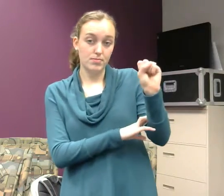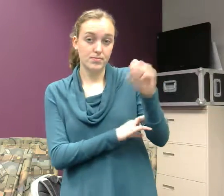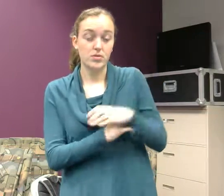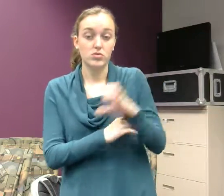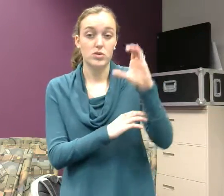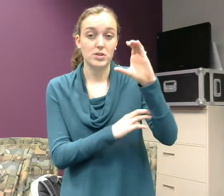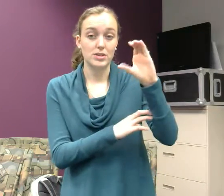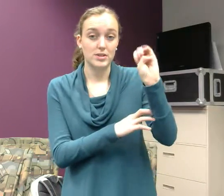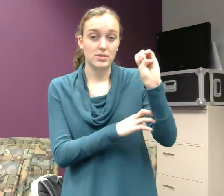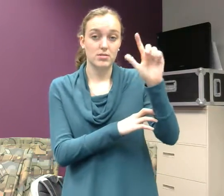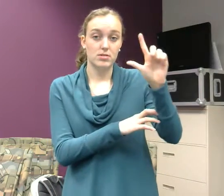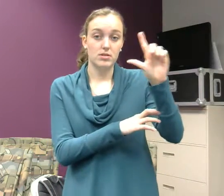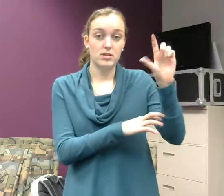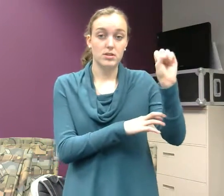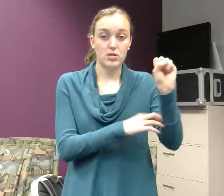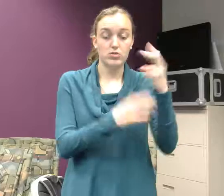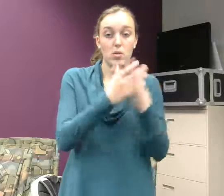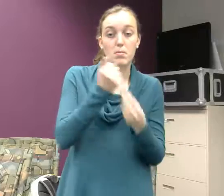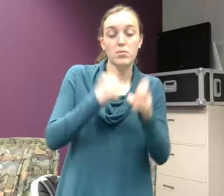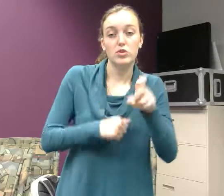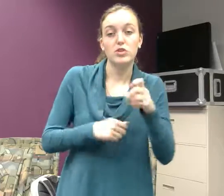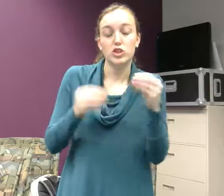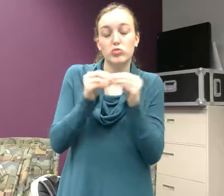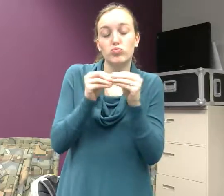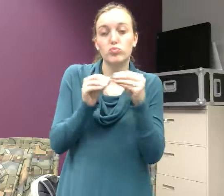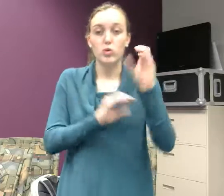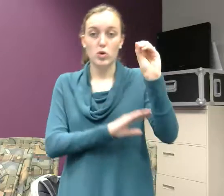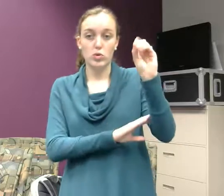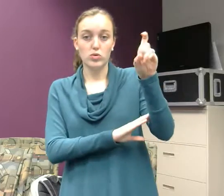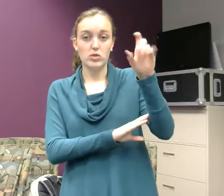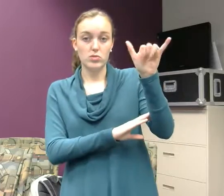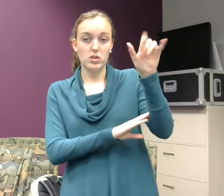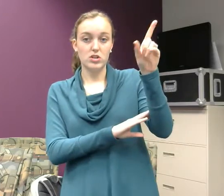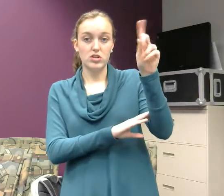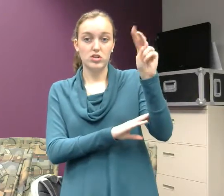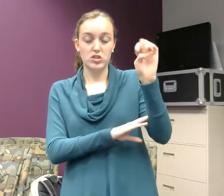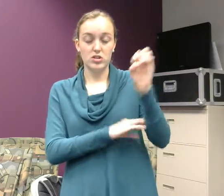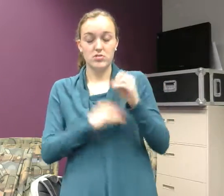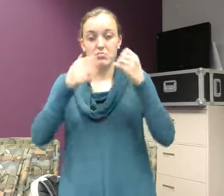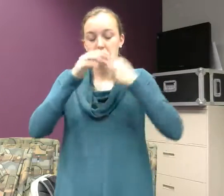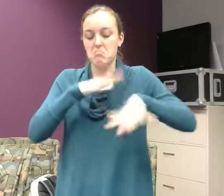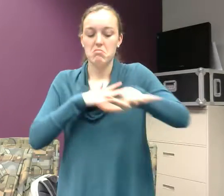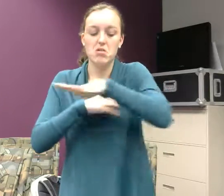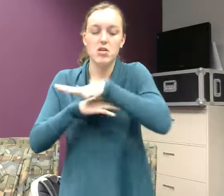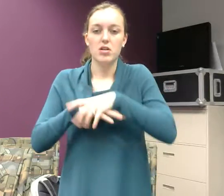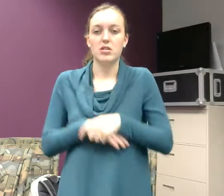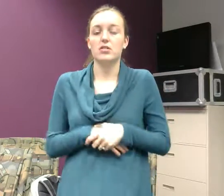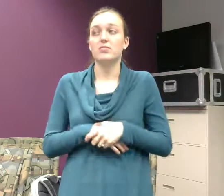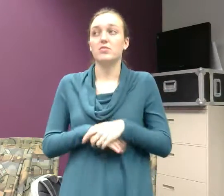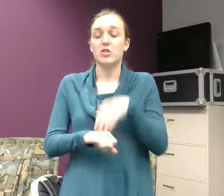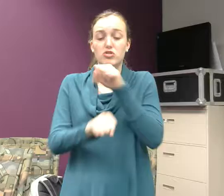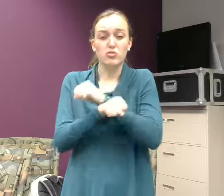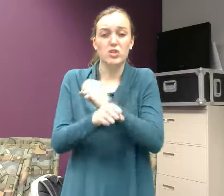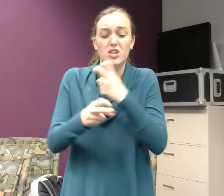your muscles are resting, they need less oxygen. But just as you're working harder, you're breathing in, you're carrying more